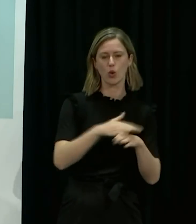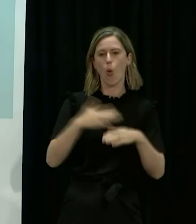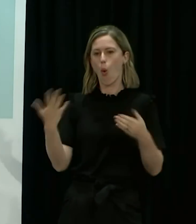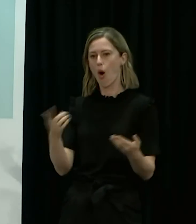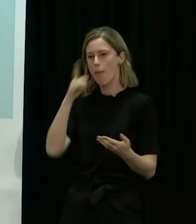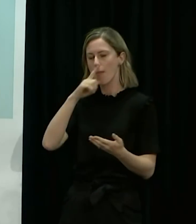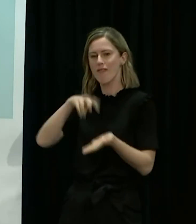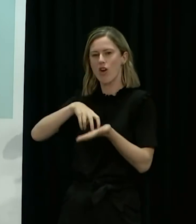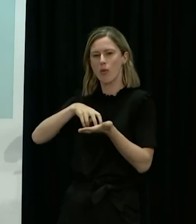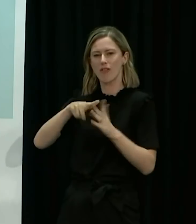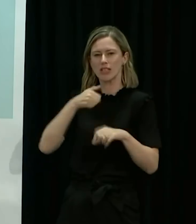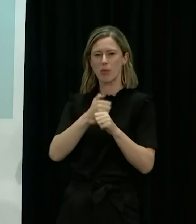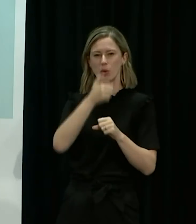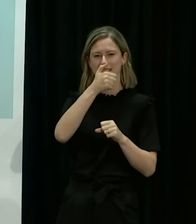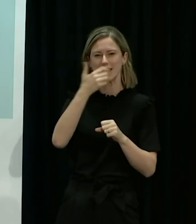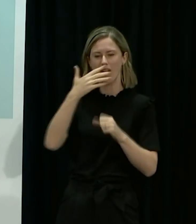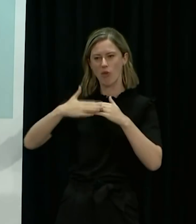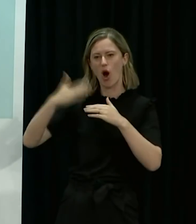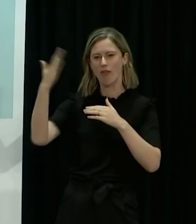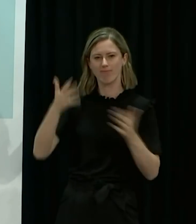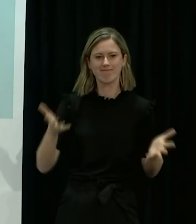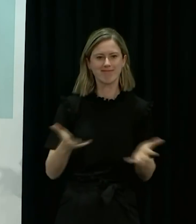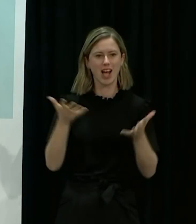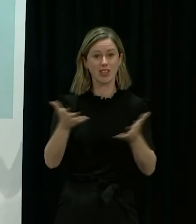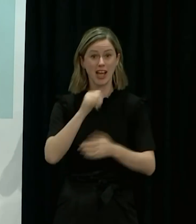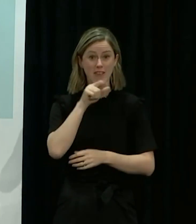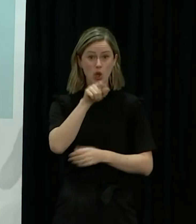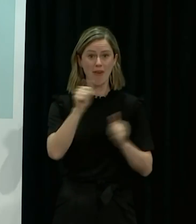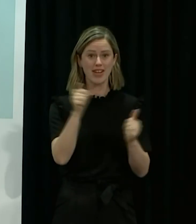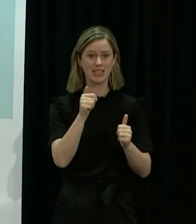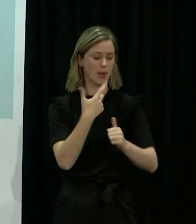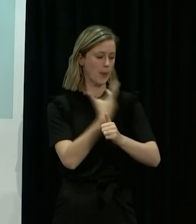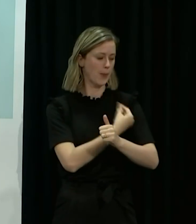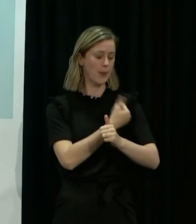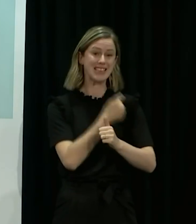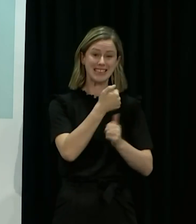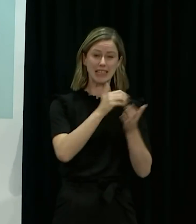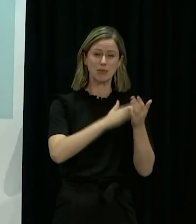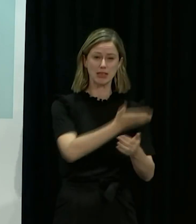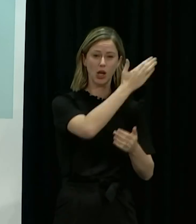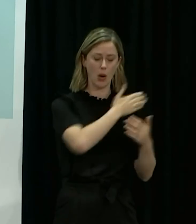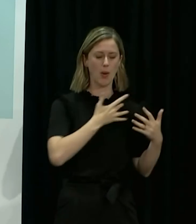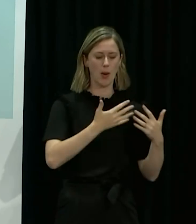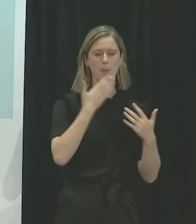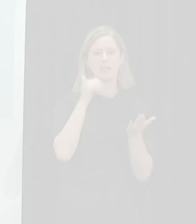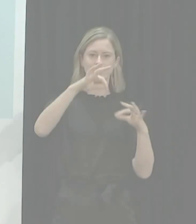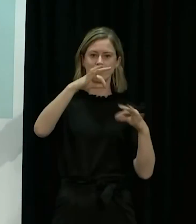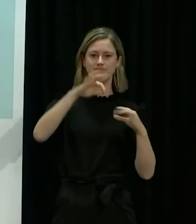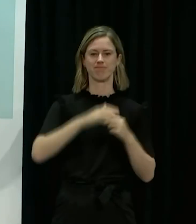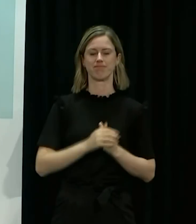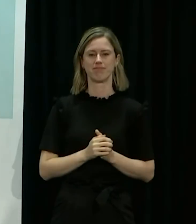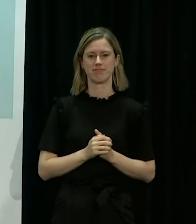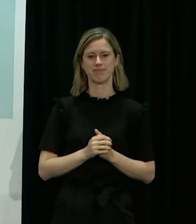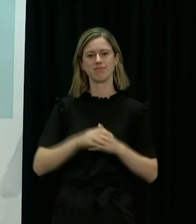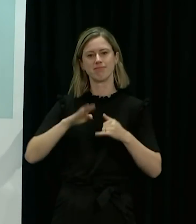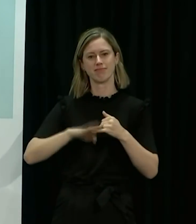more vulnerable, like our over 65-year-olds. I encourage you to book today or visit one of our many vaccination sites.